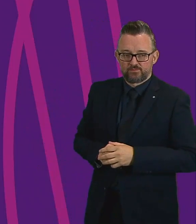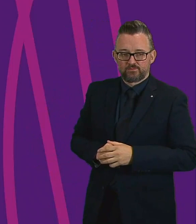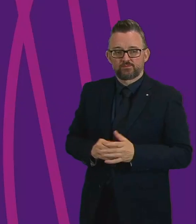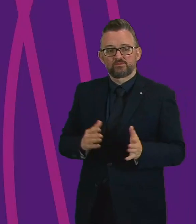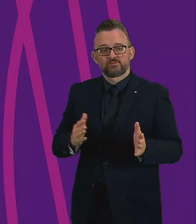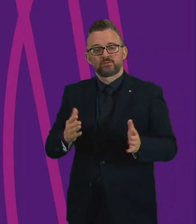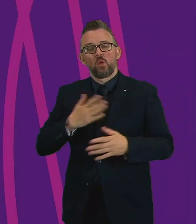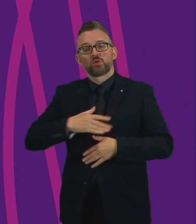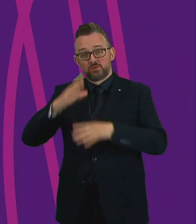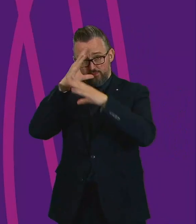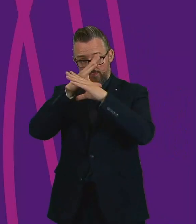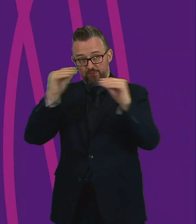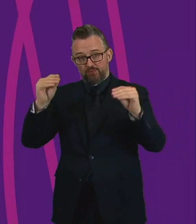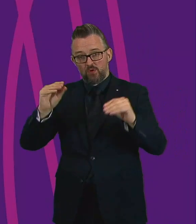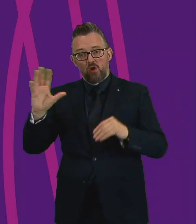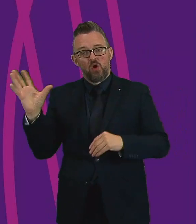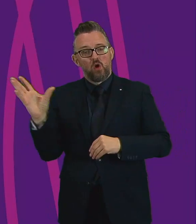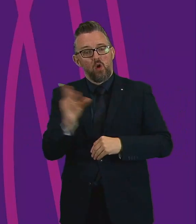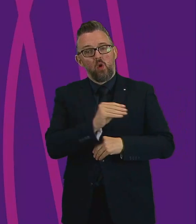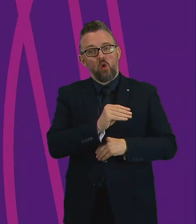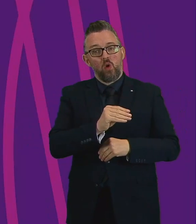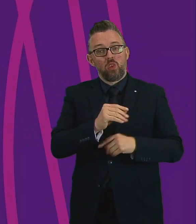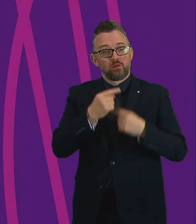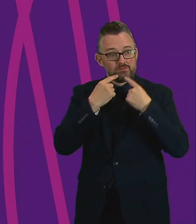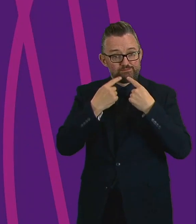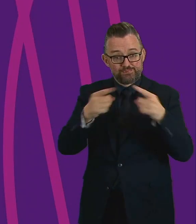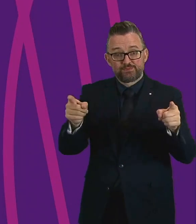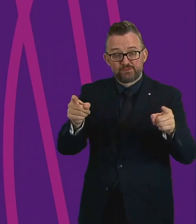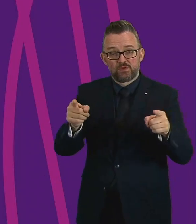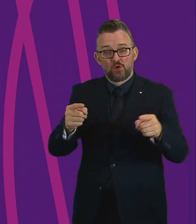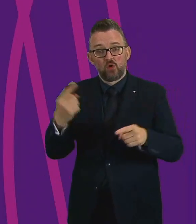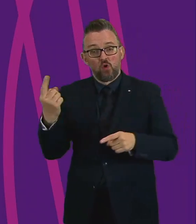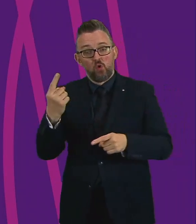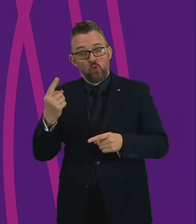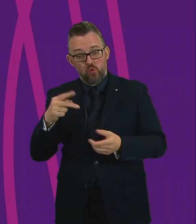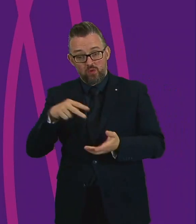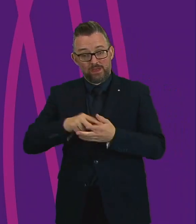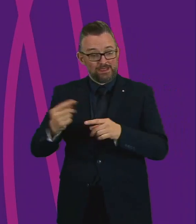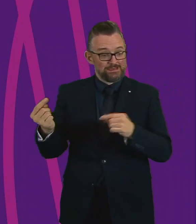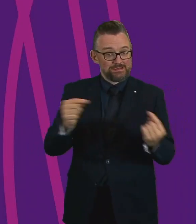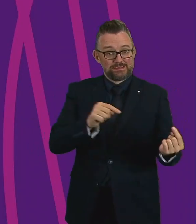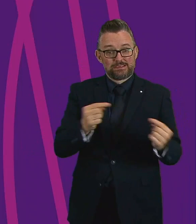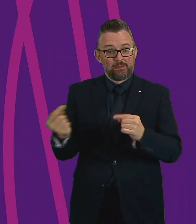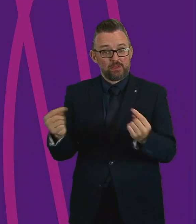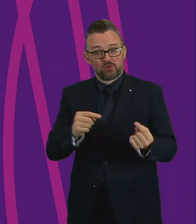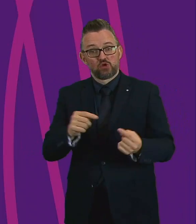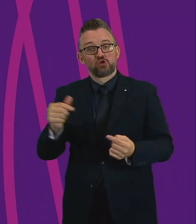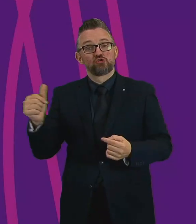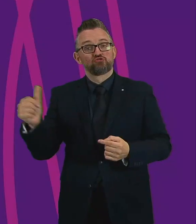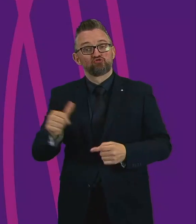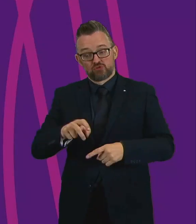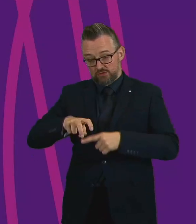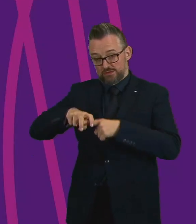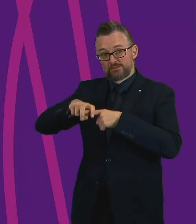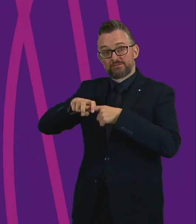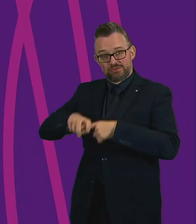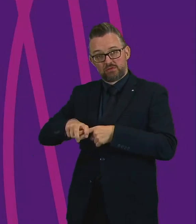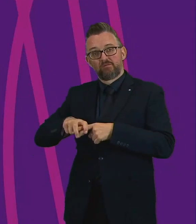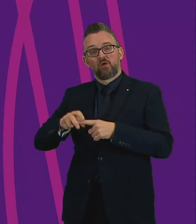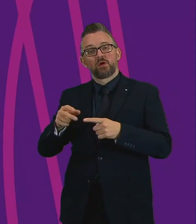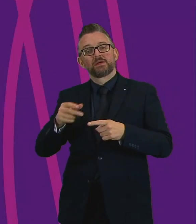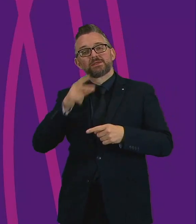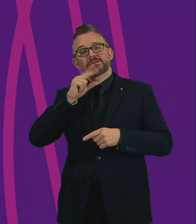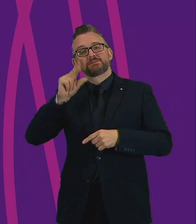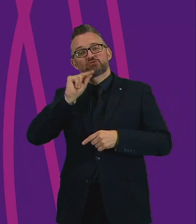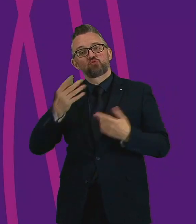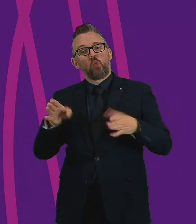Can I remind all groups and the respective members at this point that those who took part in the debate should always be in the chamber for the closing speeches.